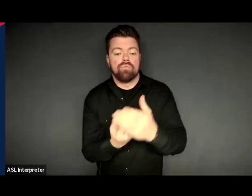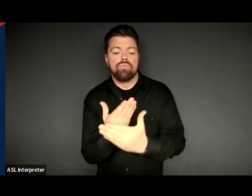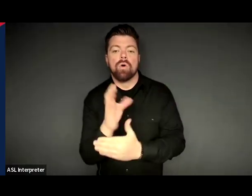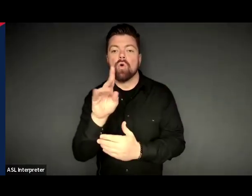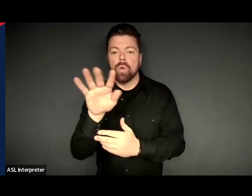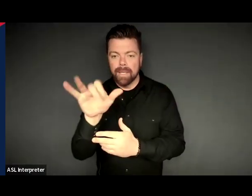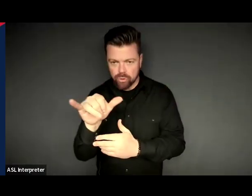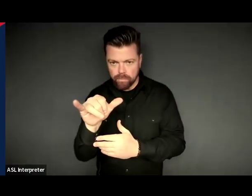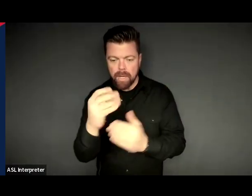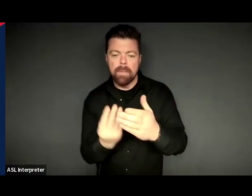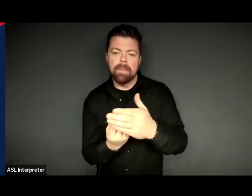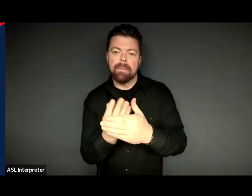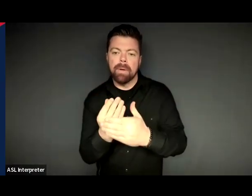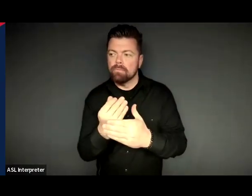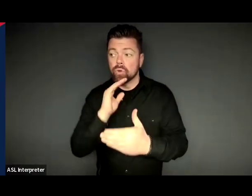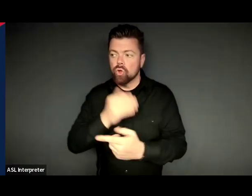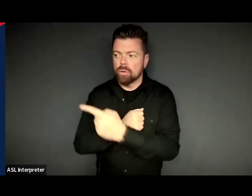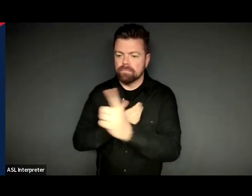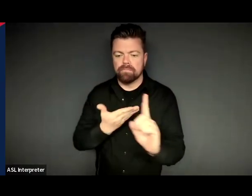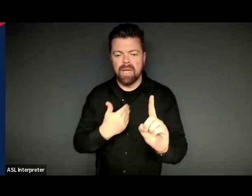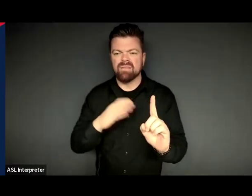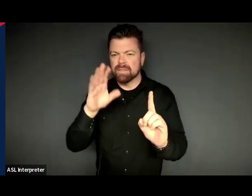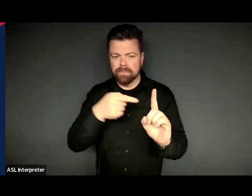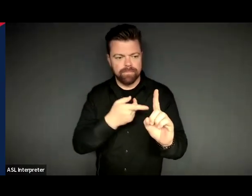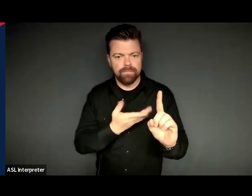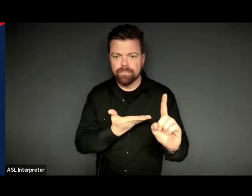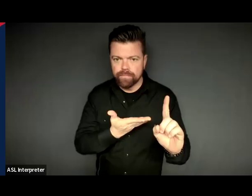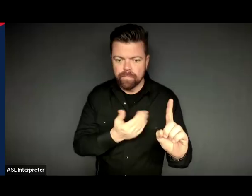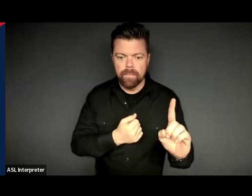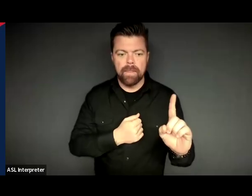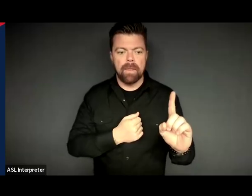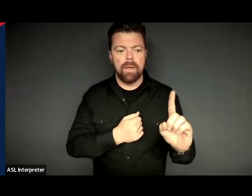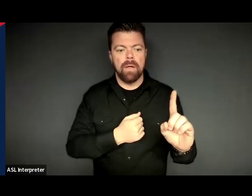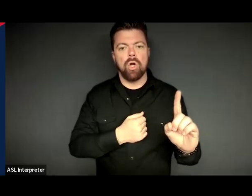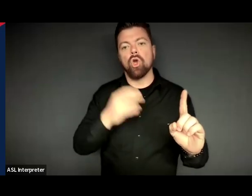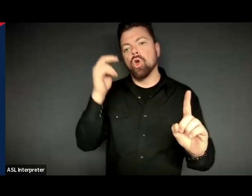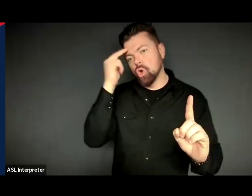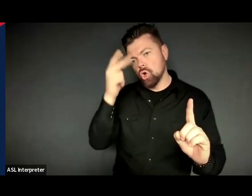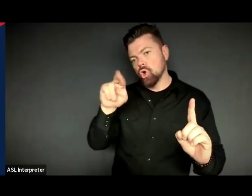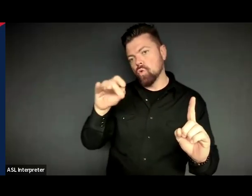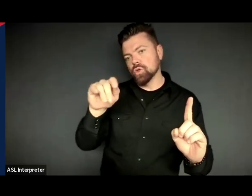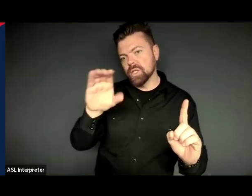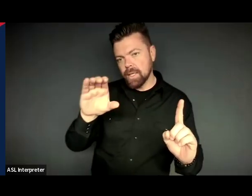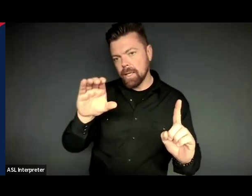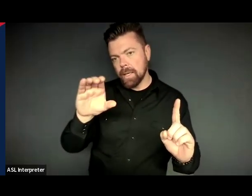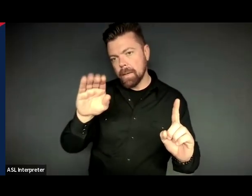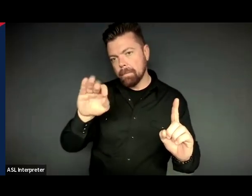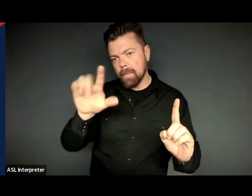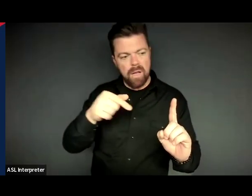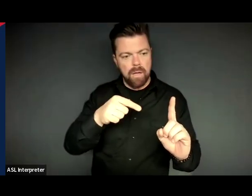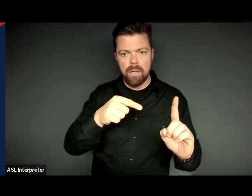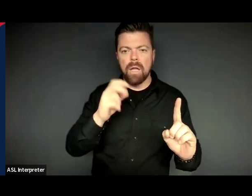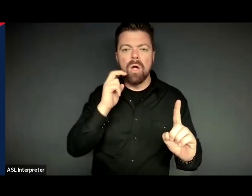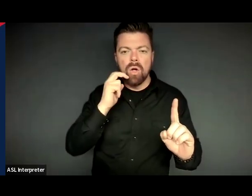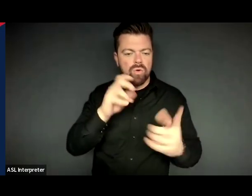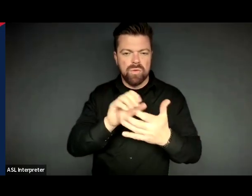who is quadriplegic with CP, but neurogenic bowel. So she's thinking, is there any practical